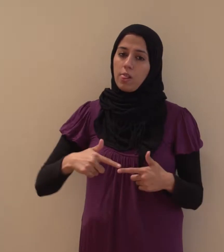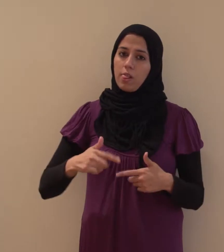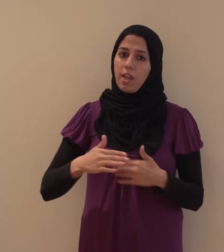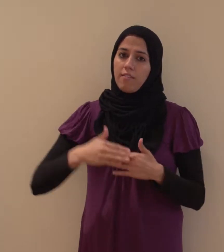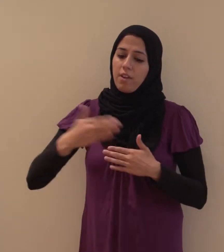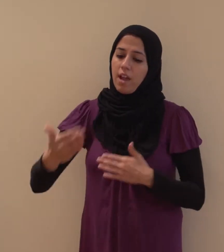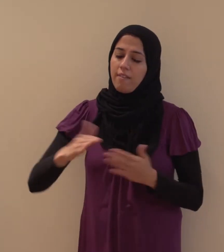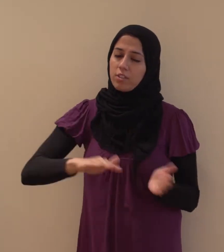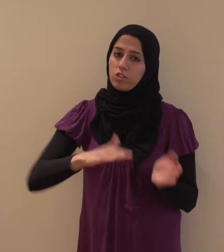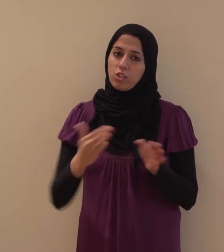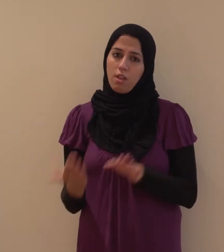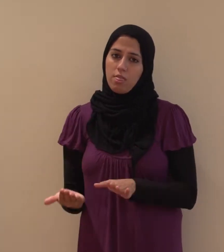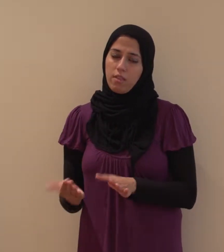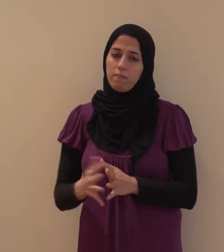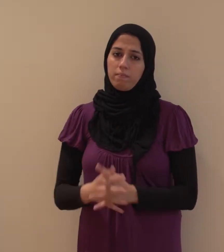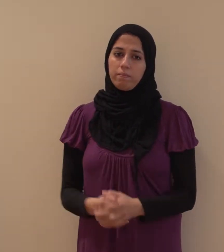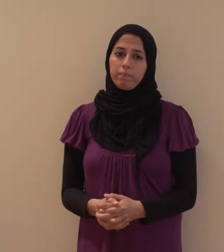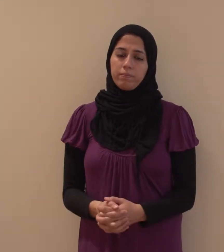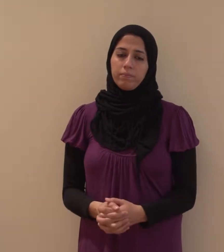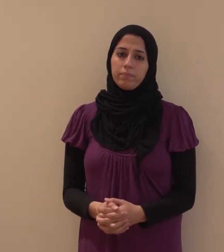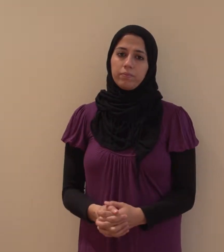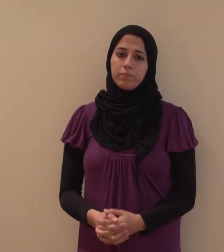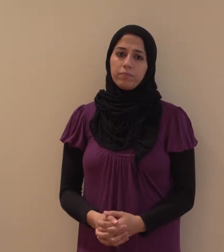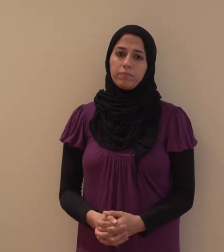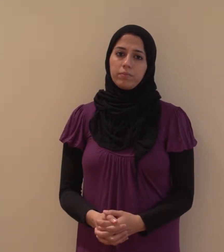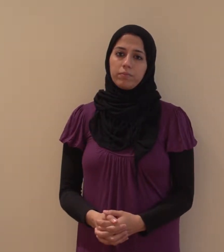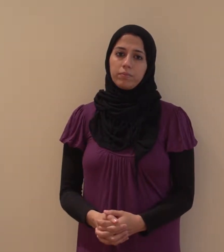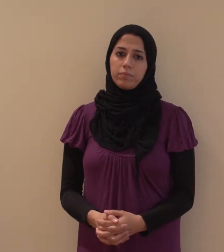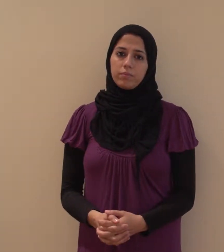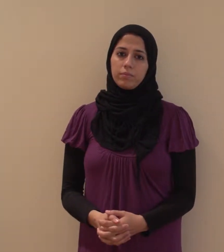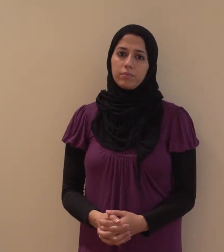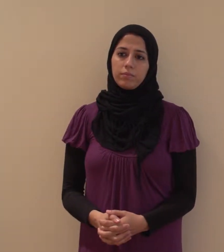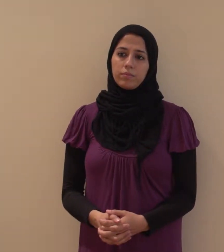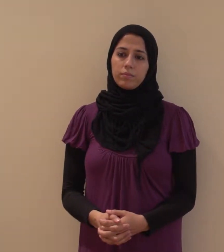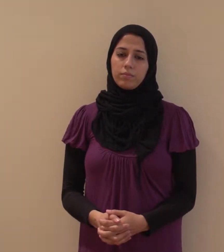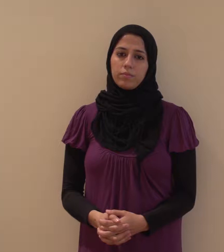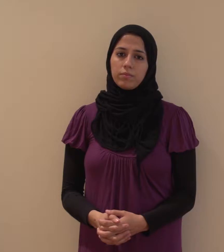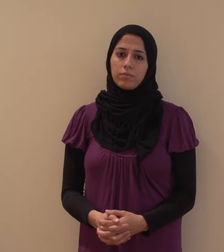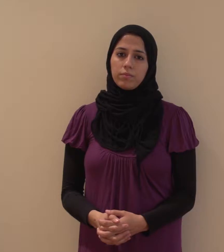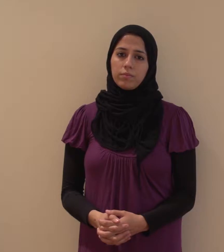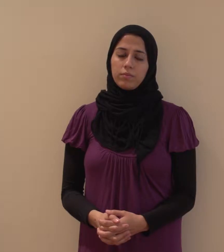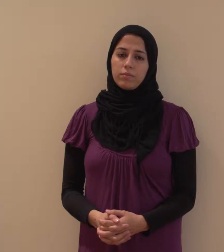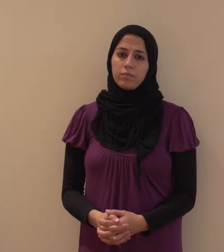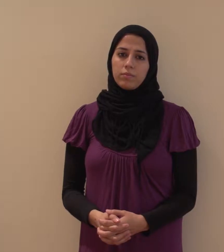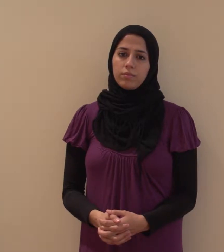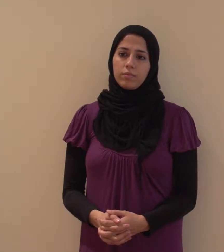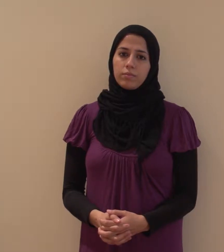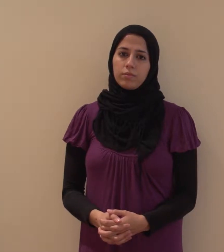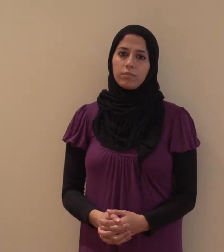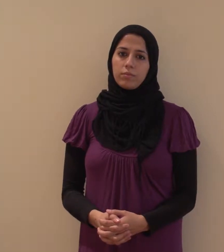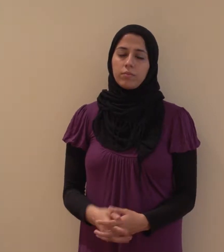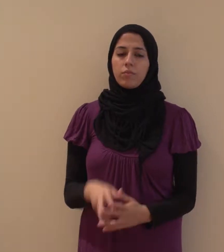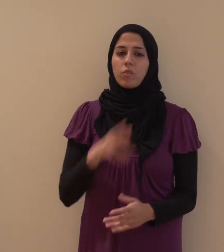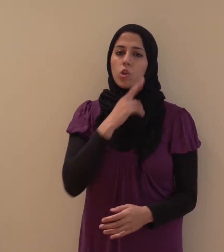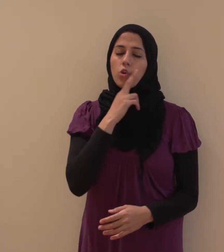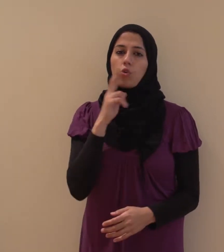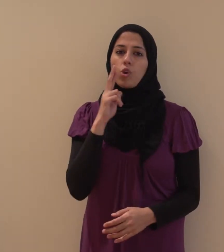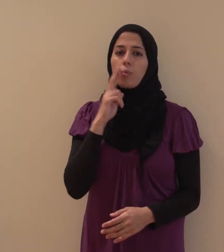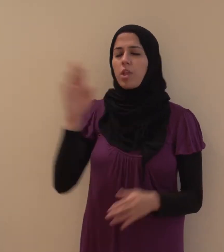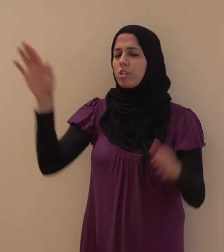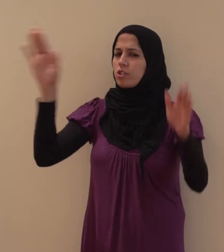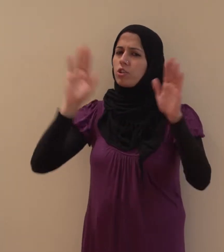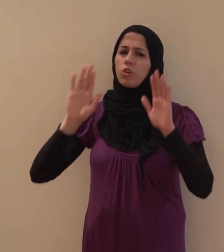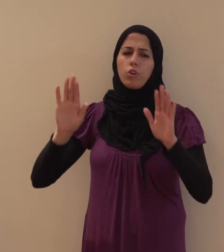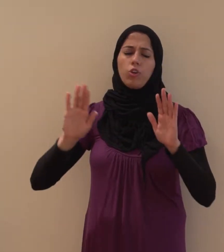of Ramadan is a great month, is a noble month. The merits and the virtues cannot be